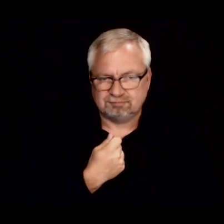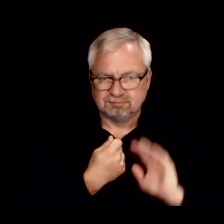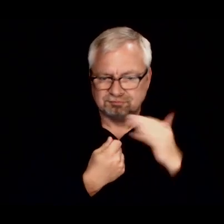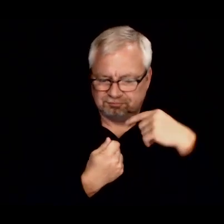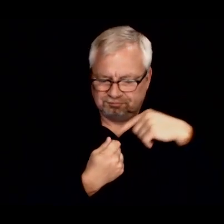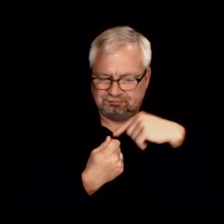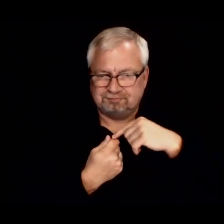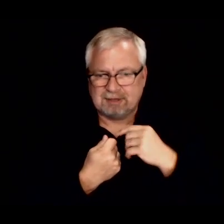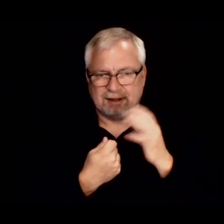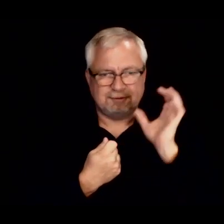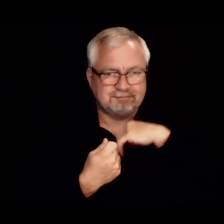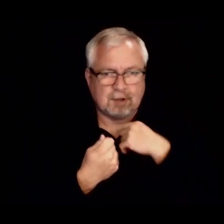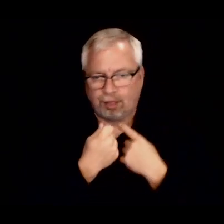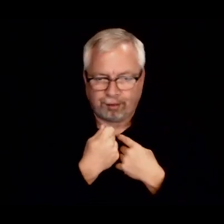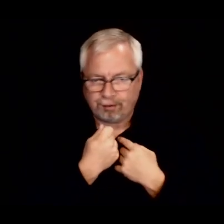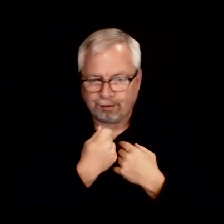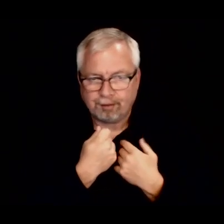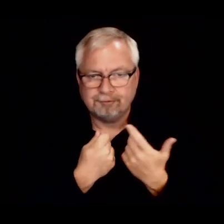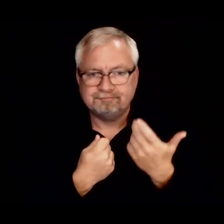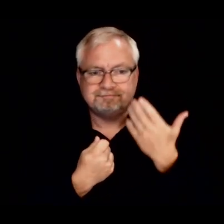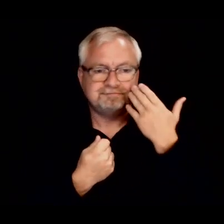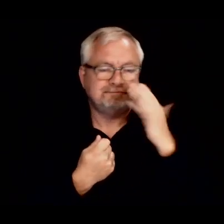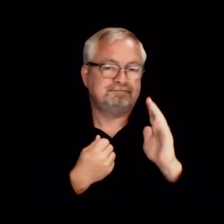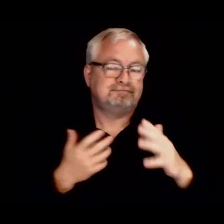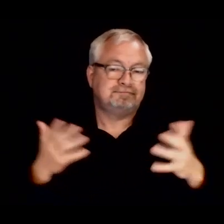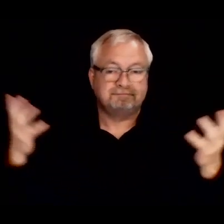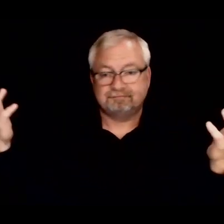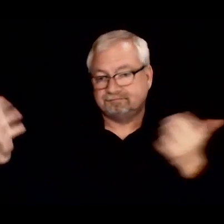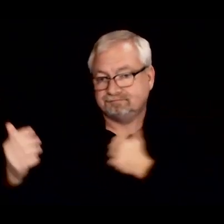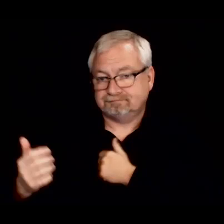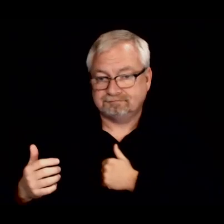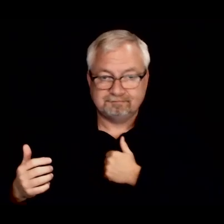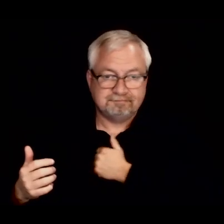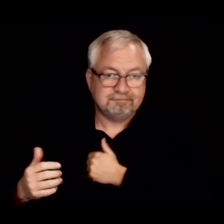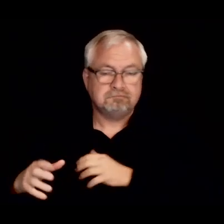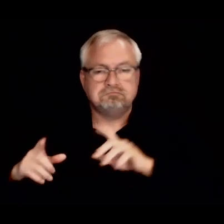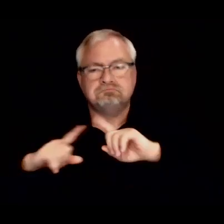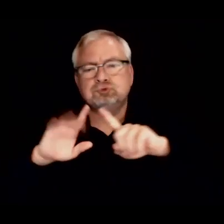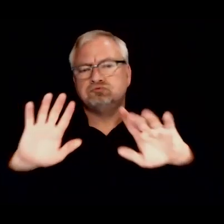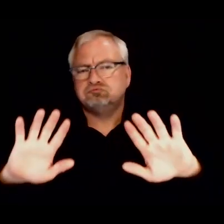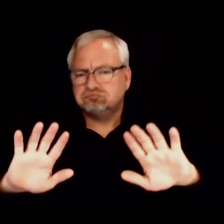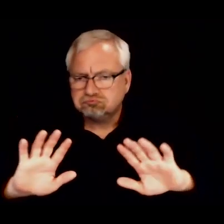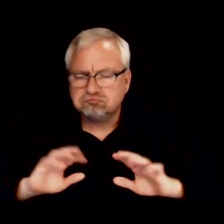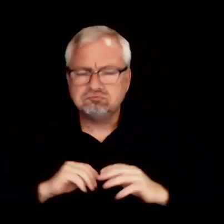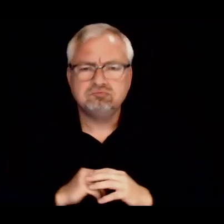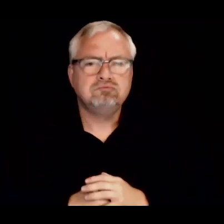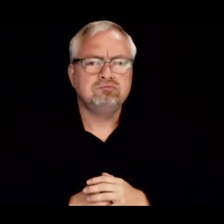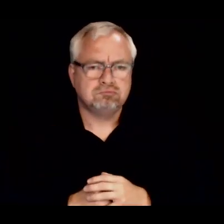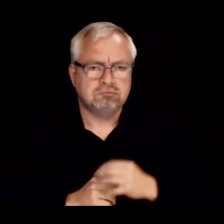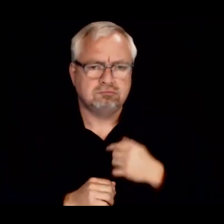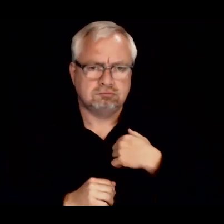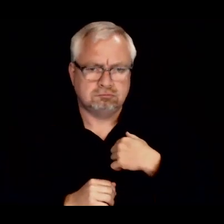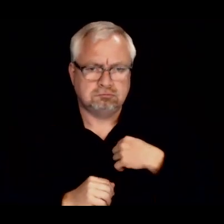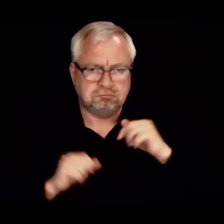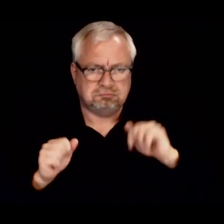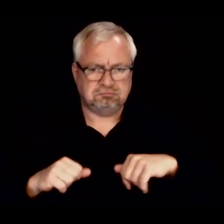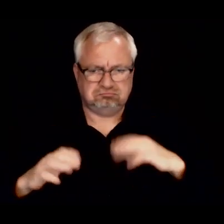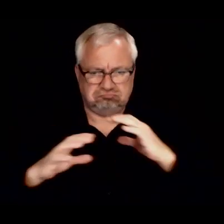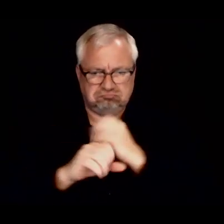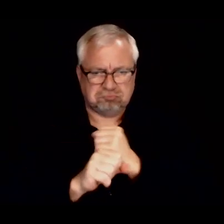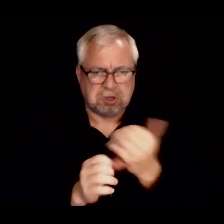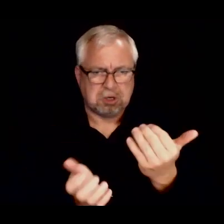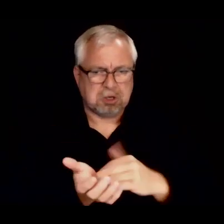the headset. So, but yes, I'll just sort of reiterate,